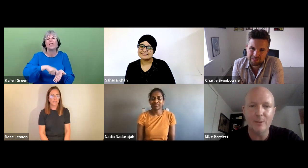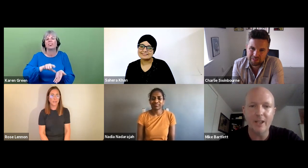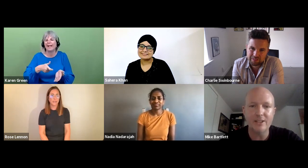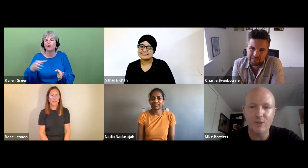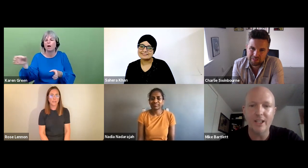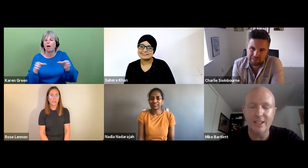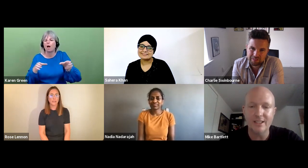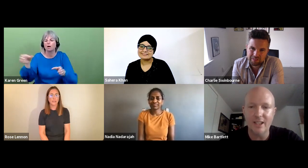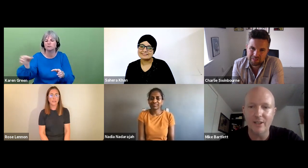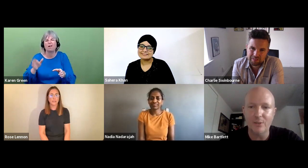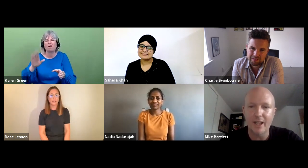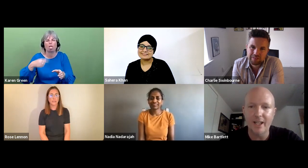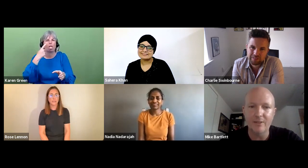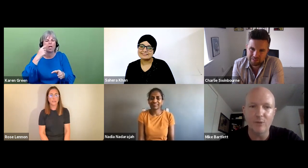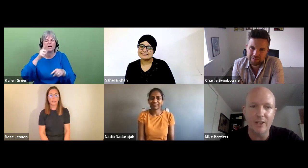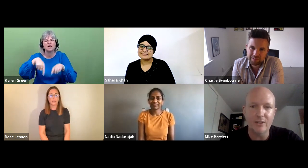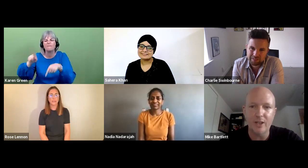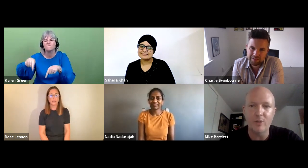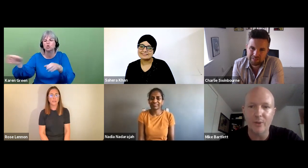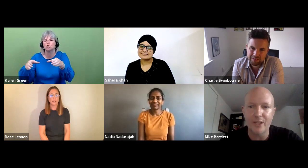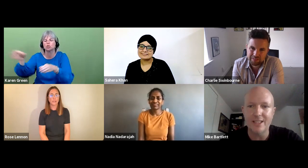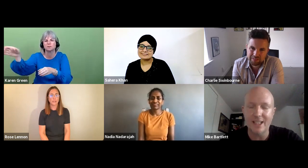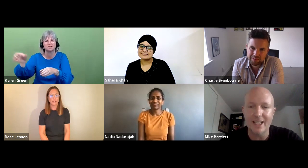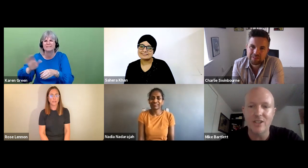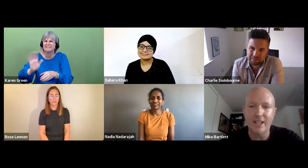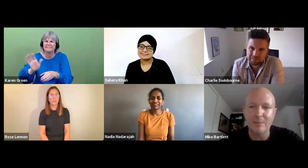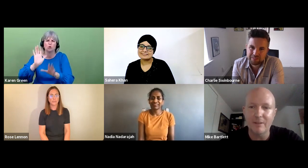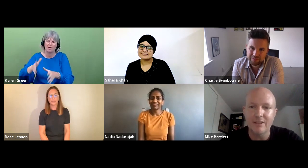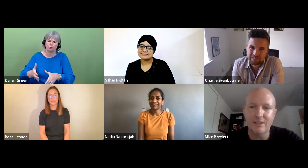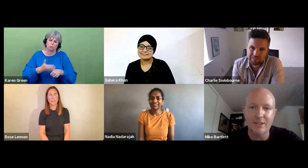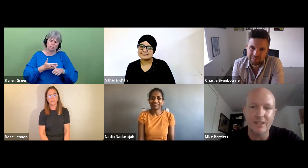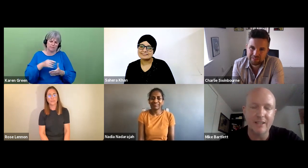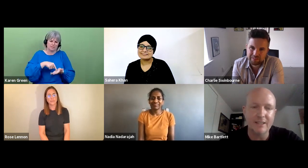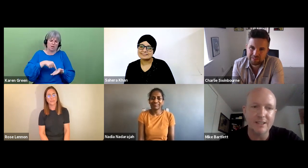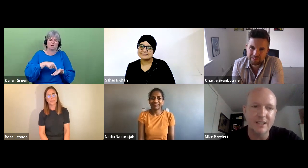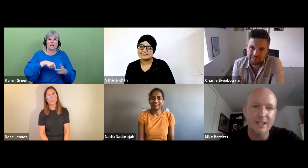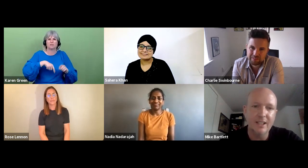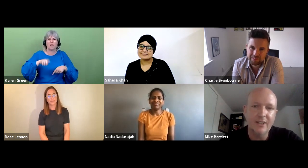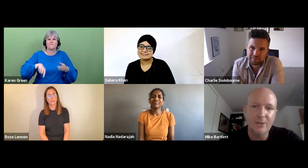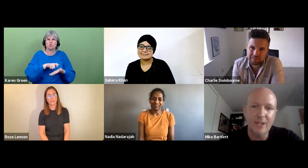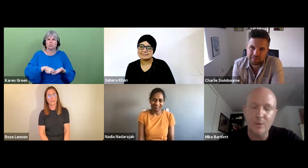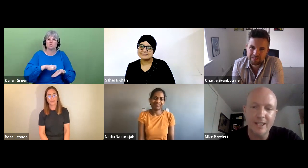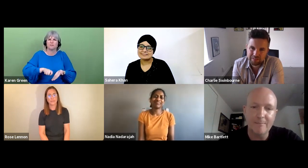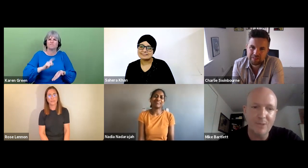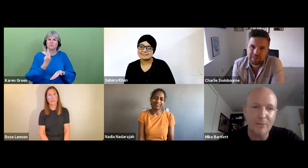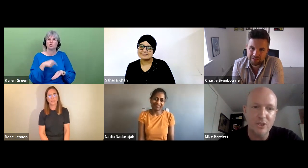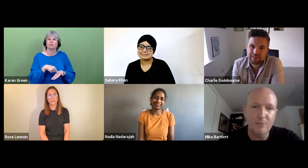one has to write in a diverse way and try and write authentically into the experiences of those characters. So that's what I'd love to do more,